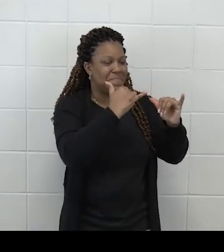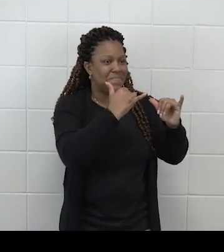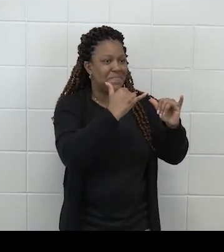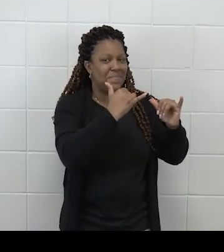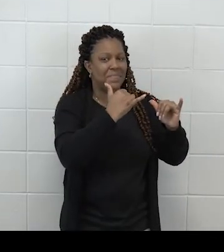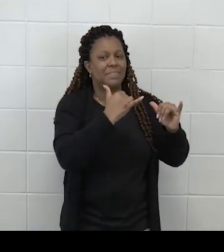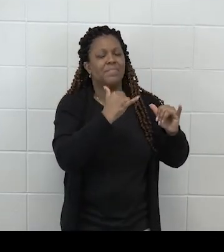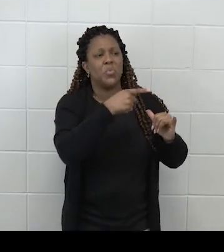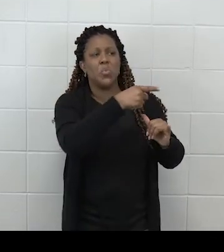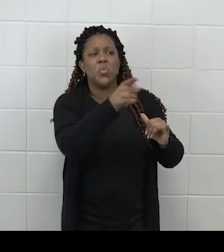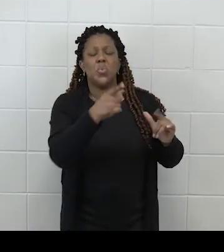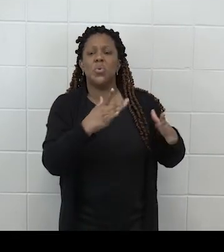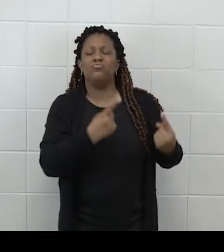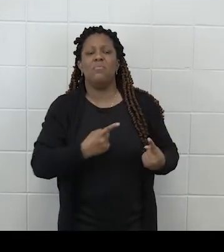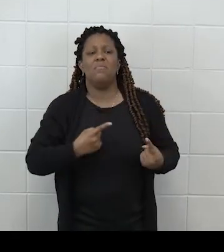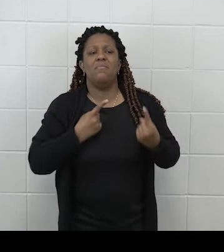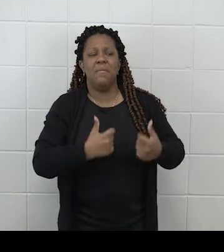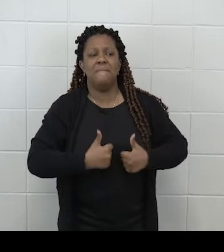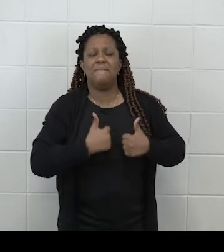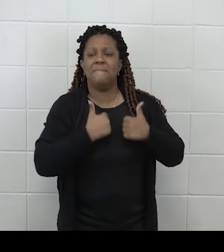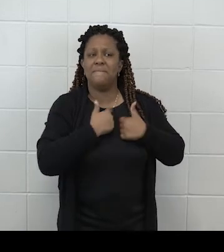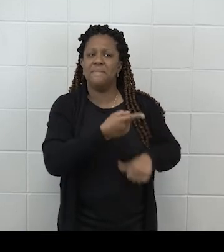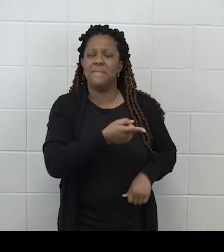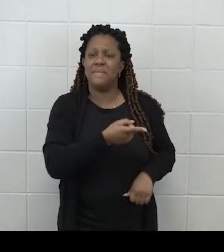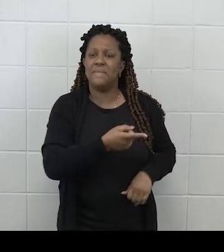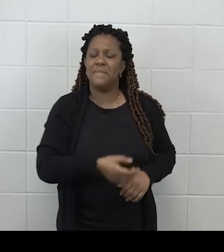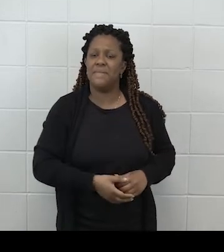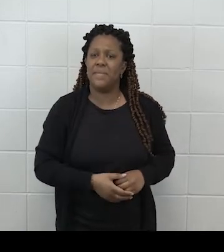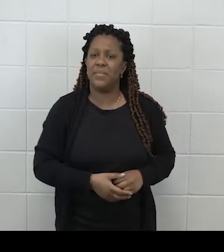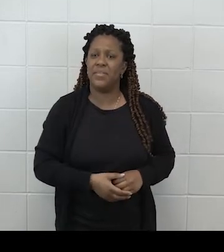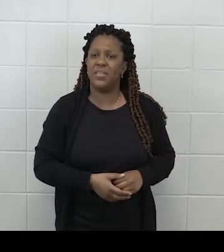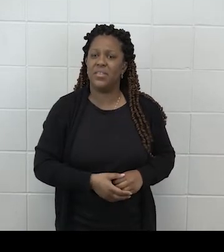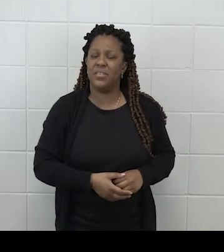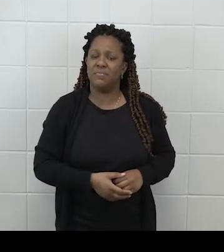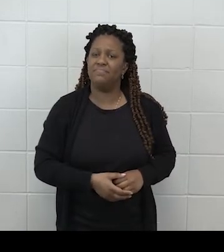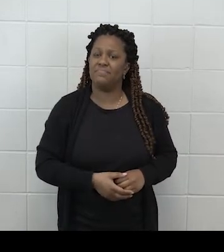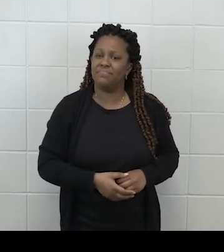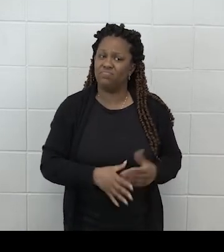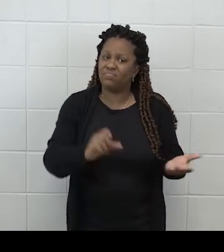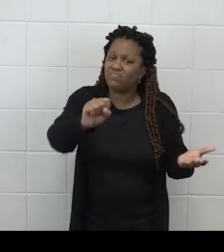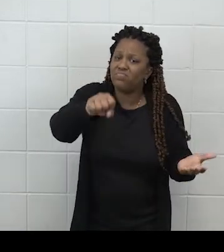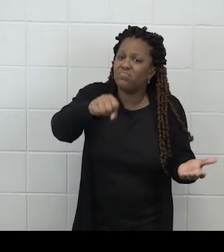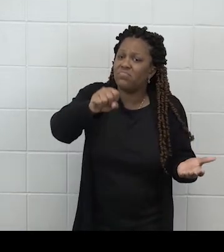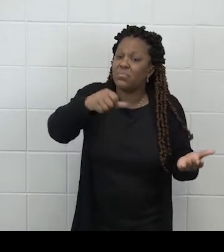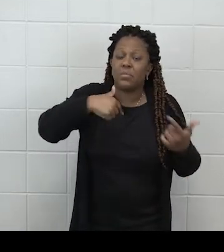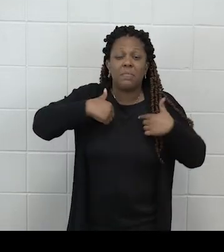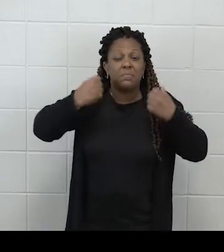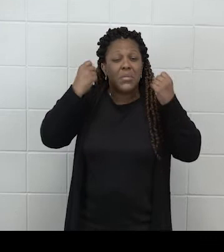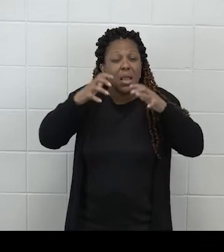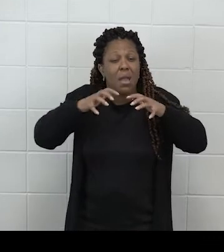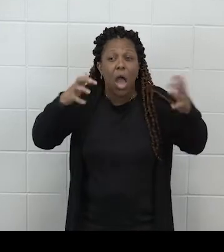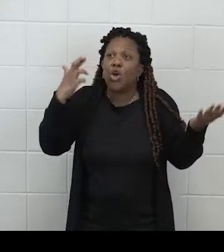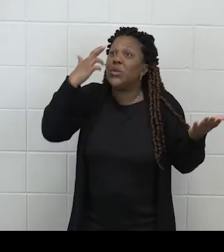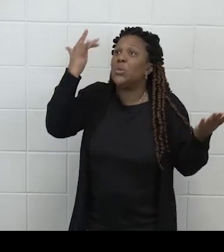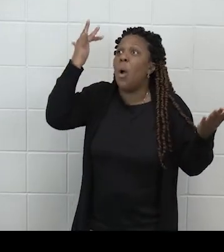And there's a lot of reasons for why, and those reasons are super important. And I'd be happy to tell you all about them if you have